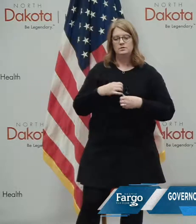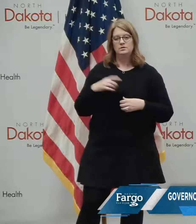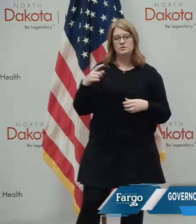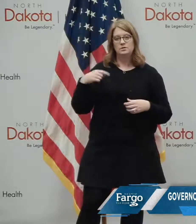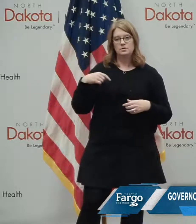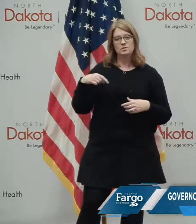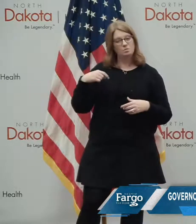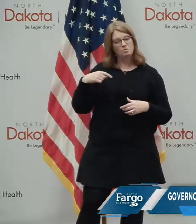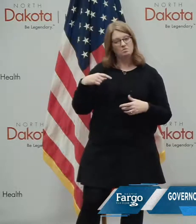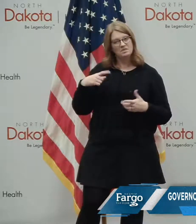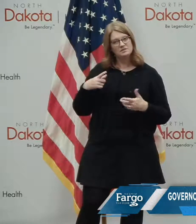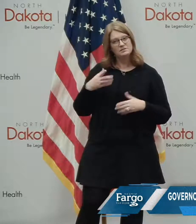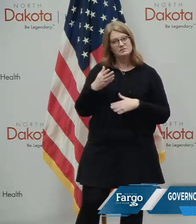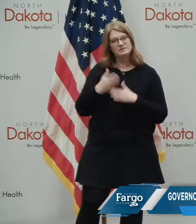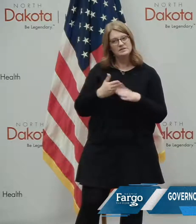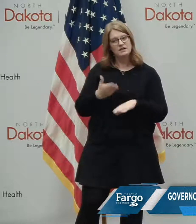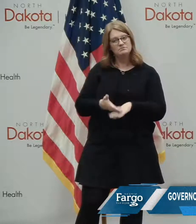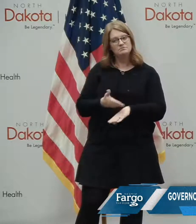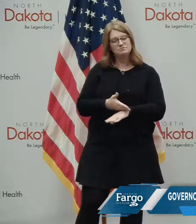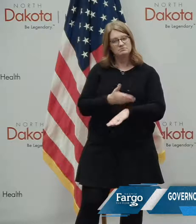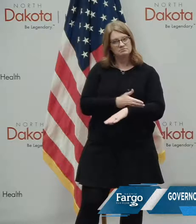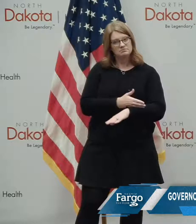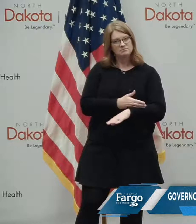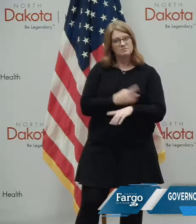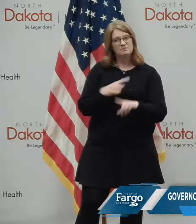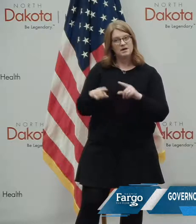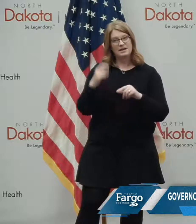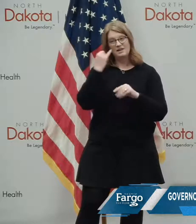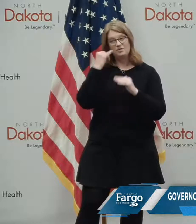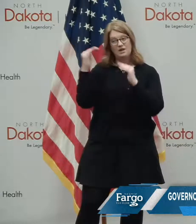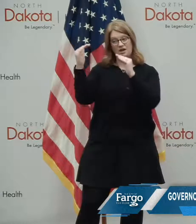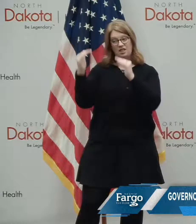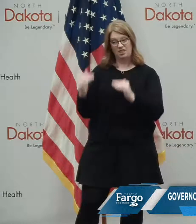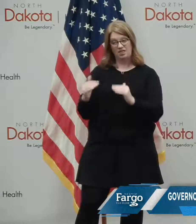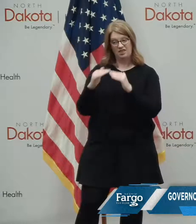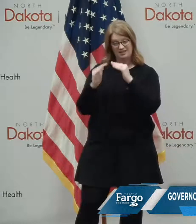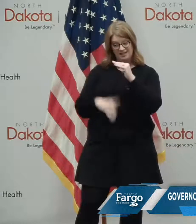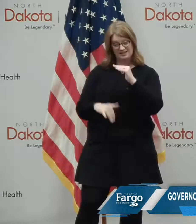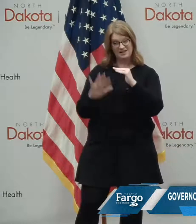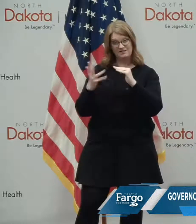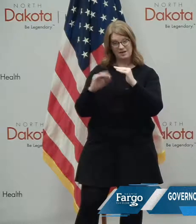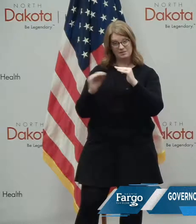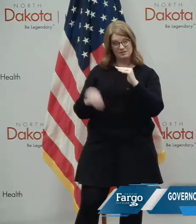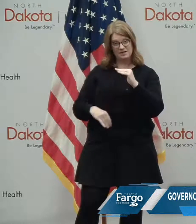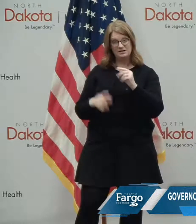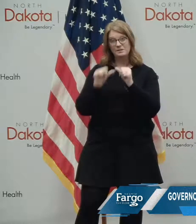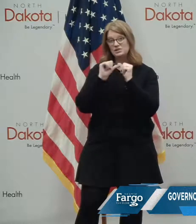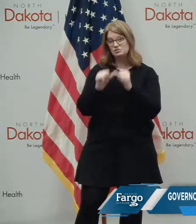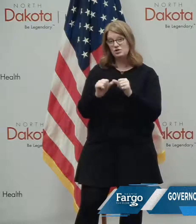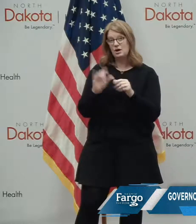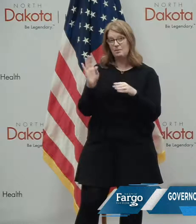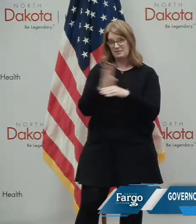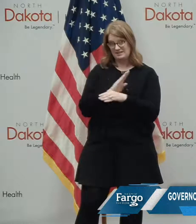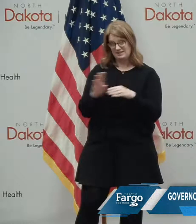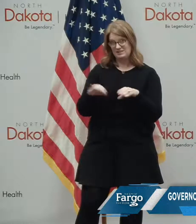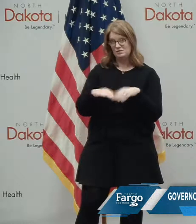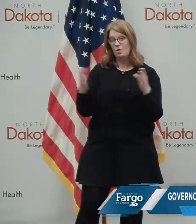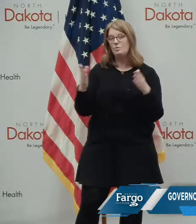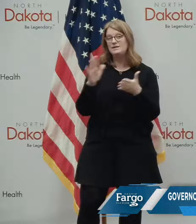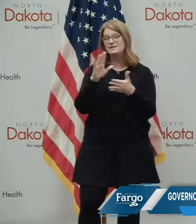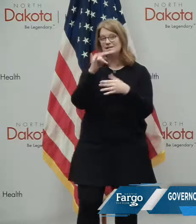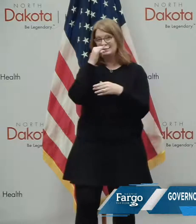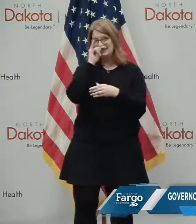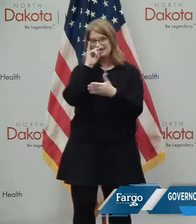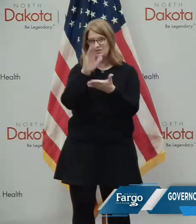doing, but we know if we can get it back under 5%, that's the way that we can ensure that our businesses stay open and our kids stay in school and that we